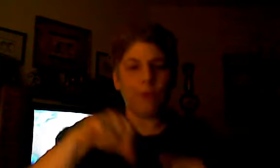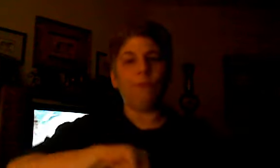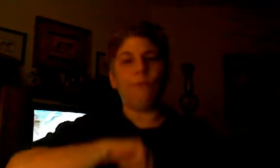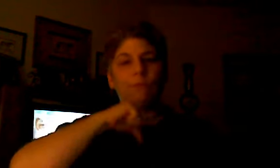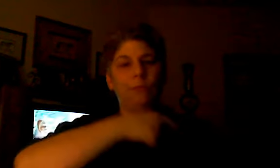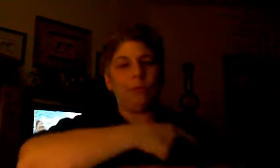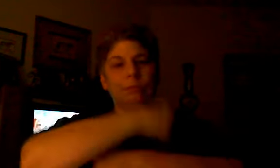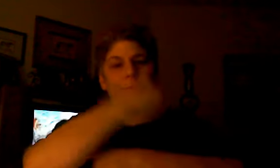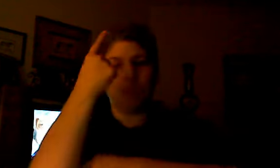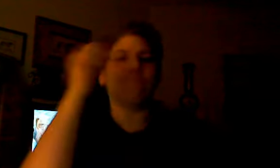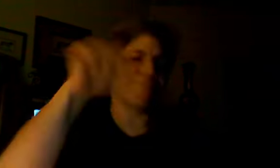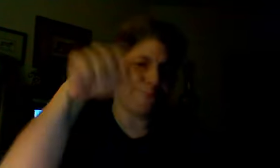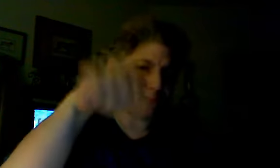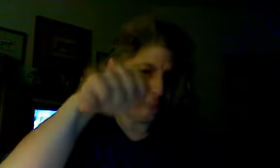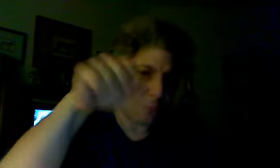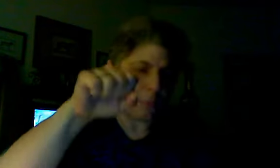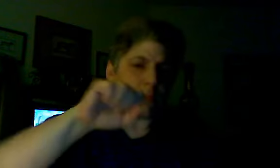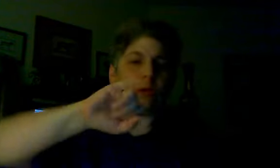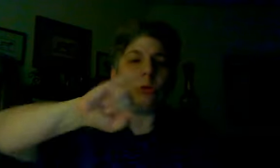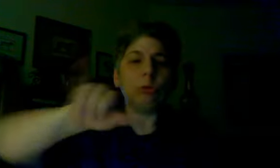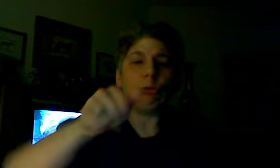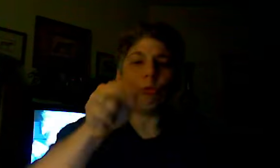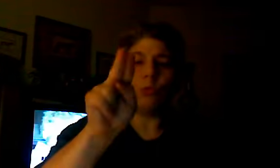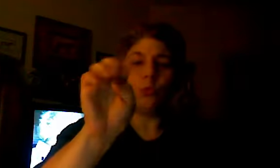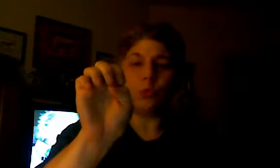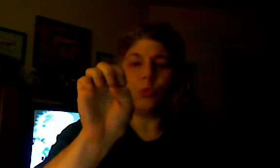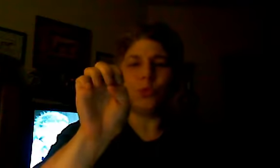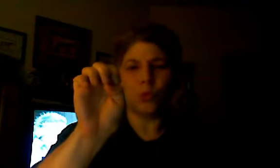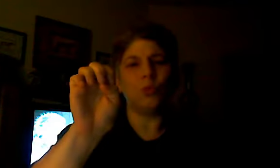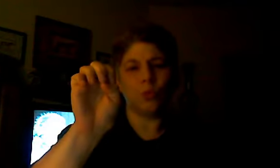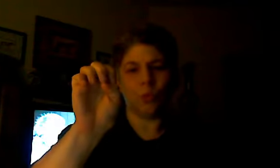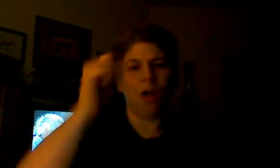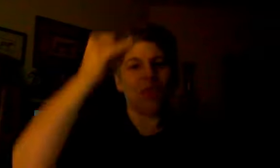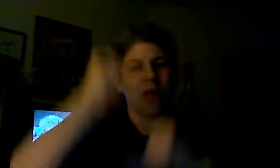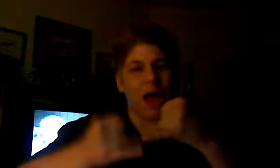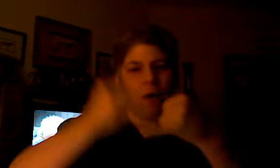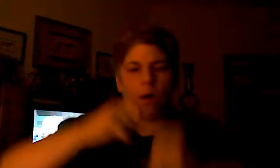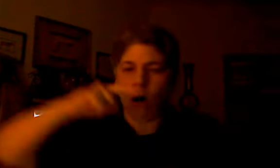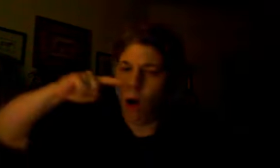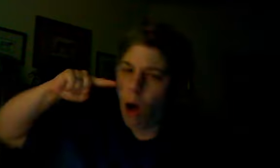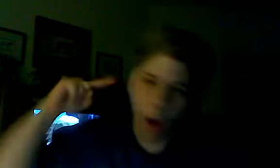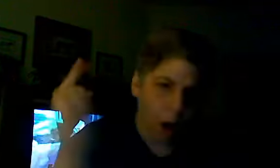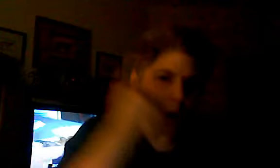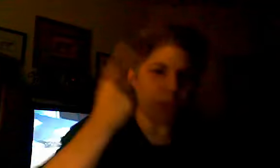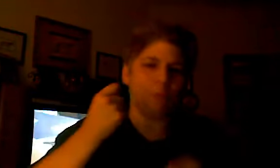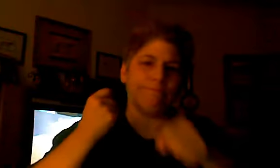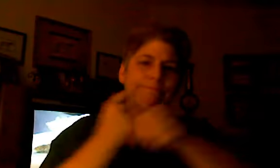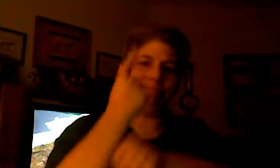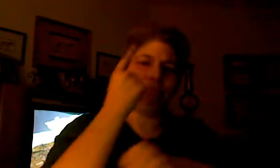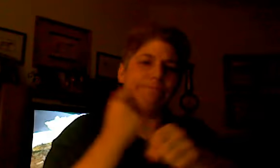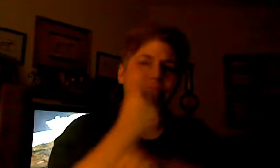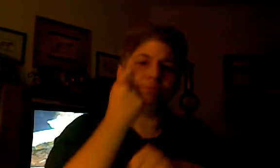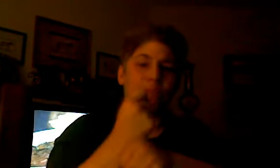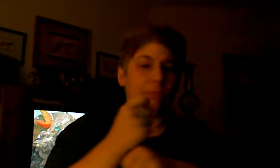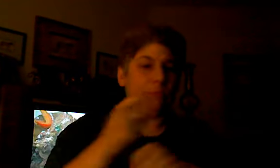enjoying this one bite. I'm just going to have more salt. Yeah. But if you don't have the heart. That's for a heart. They are